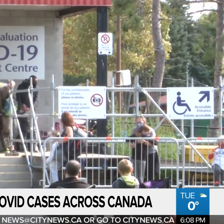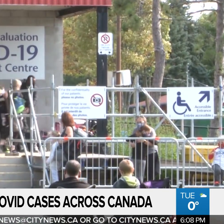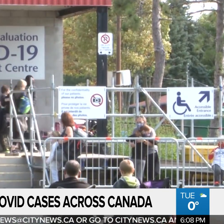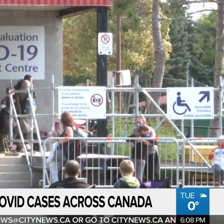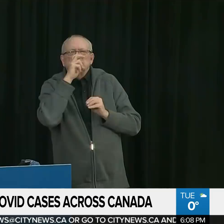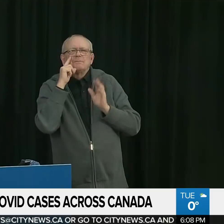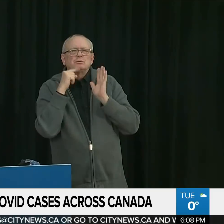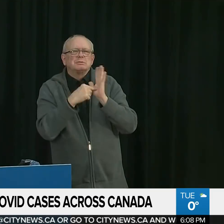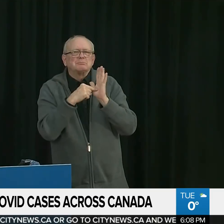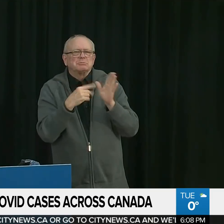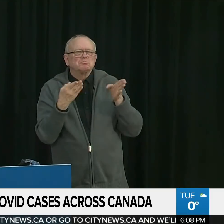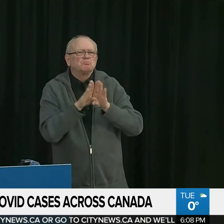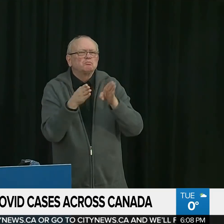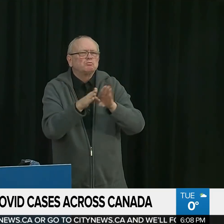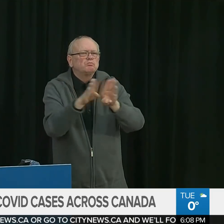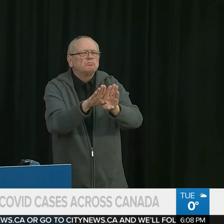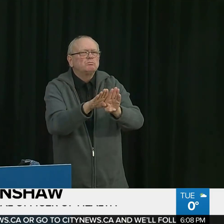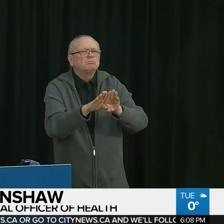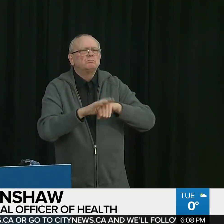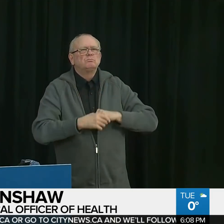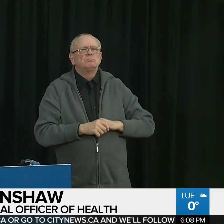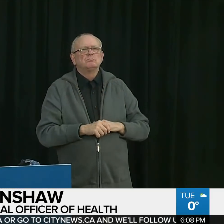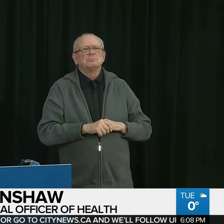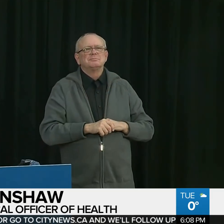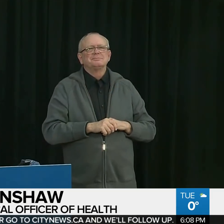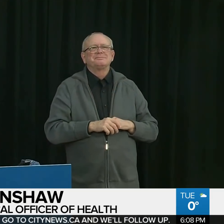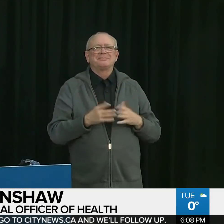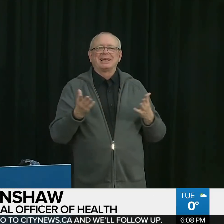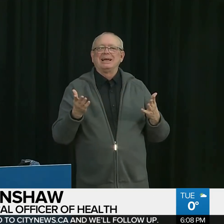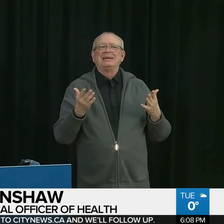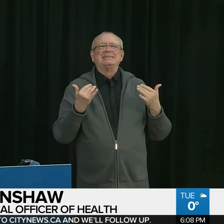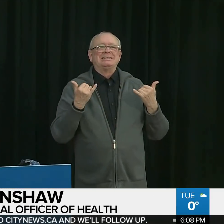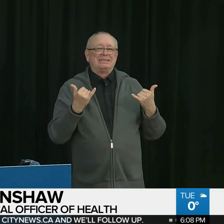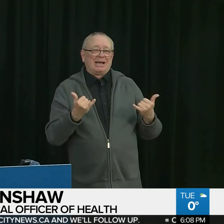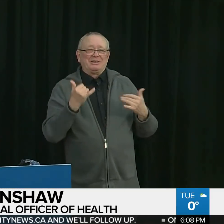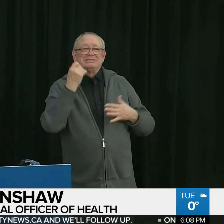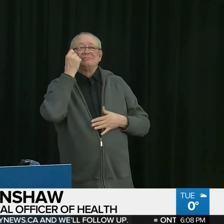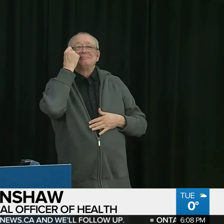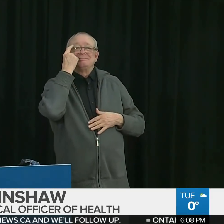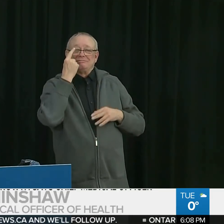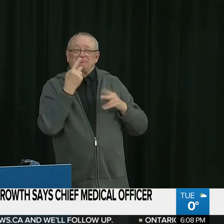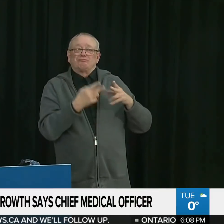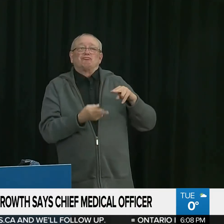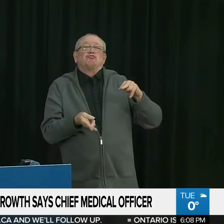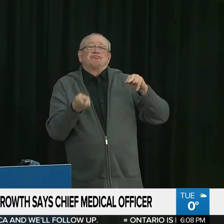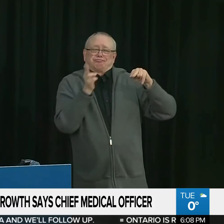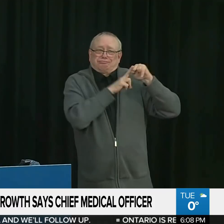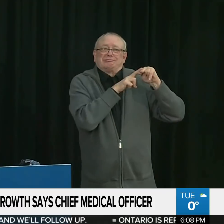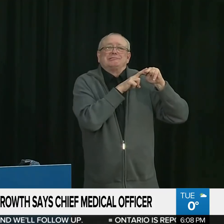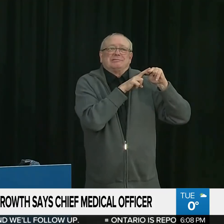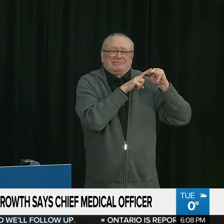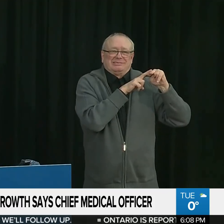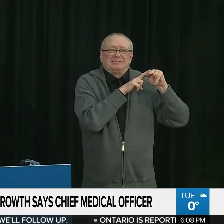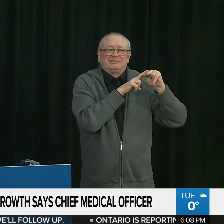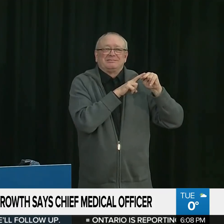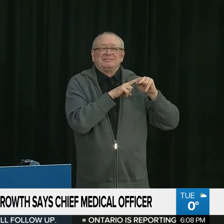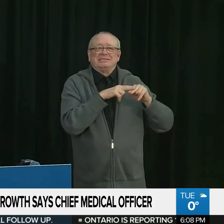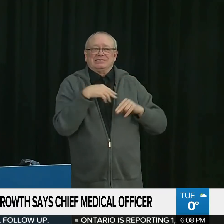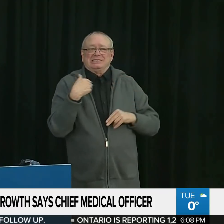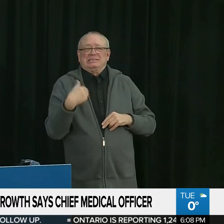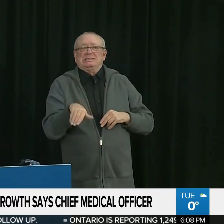months. We have entered an exponential growth period, and that is, of course, deeply concerning